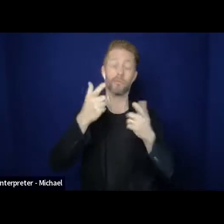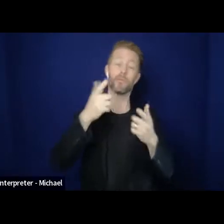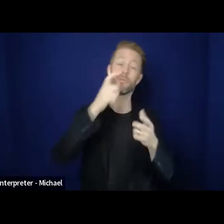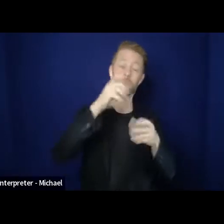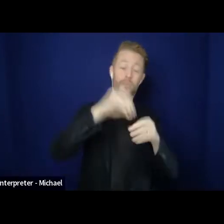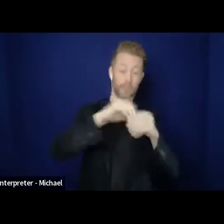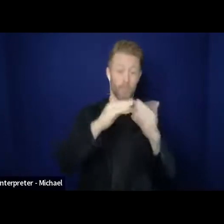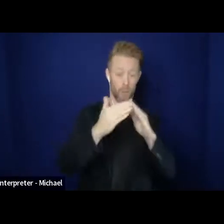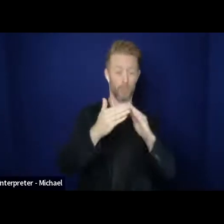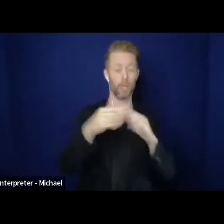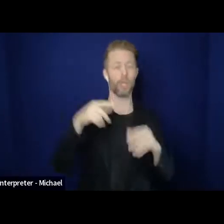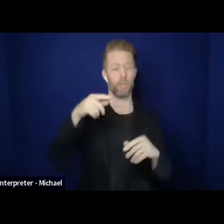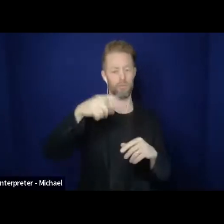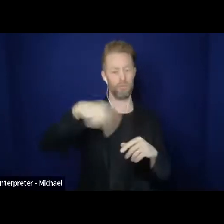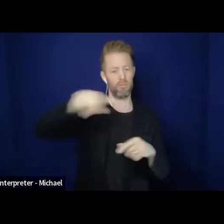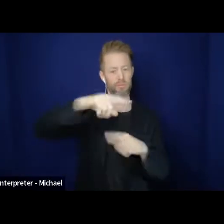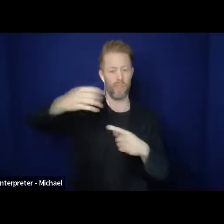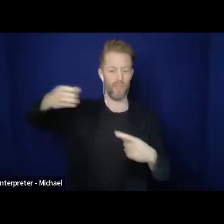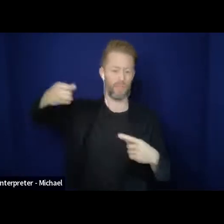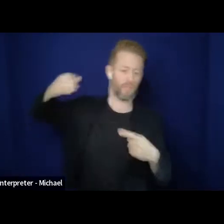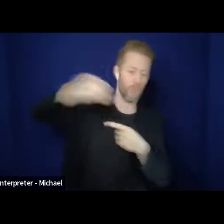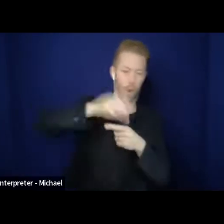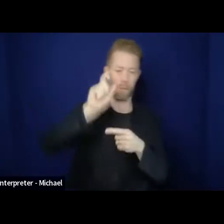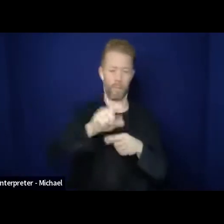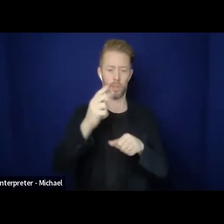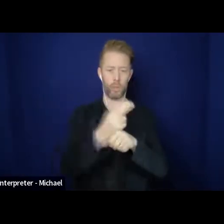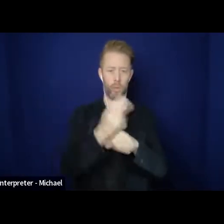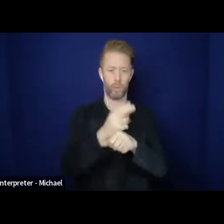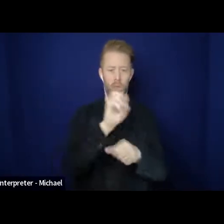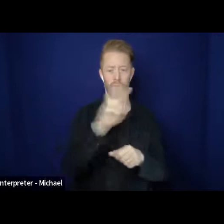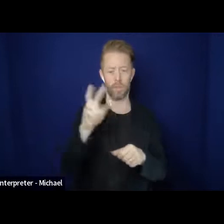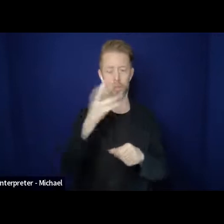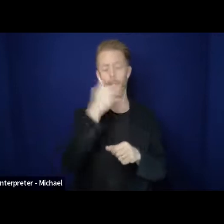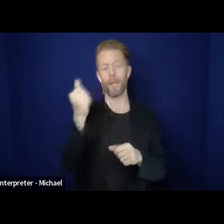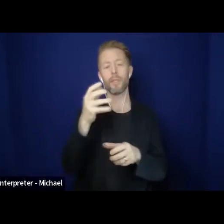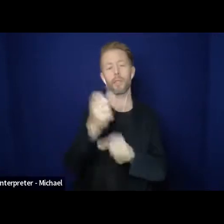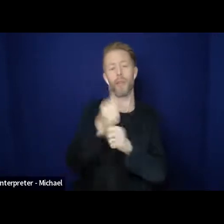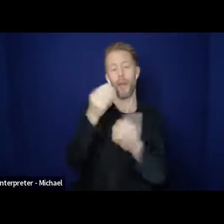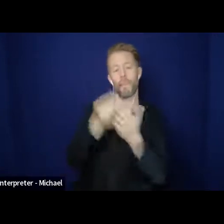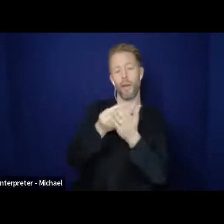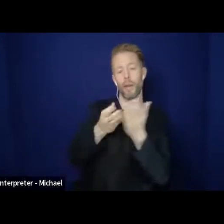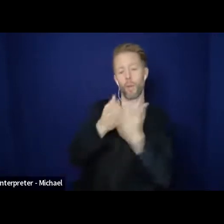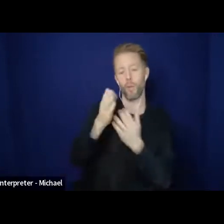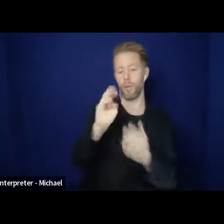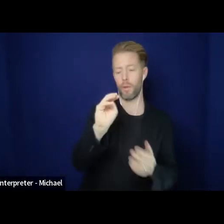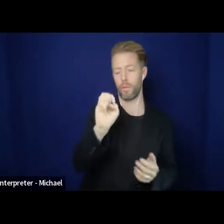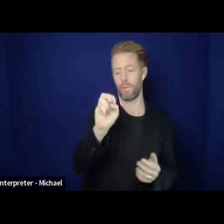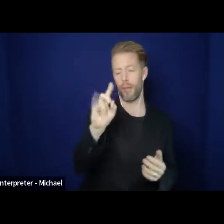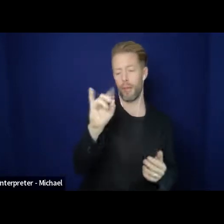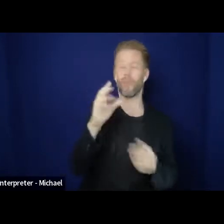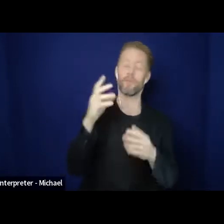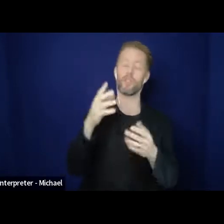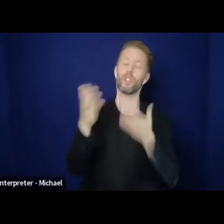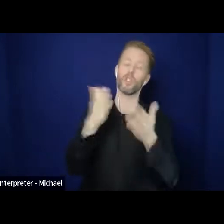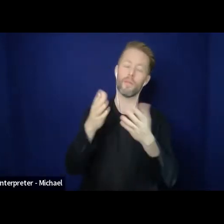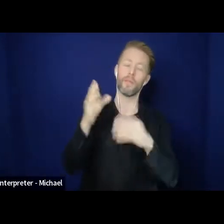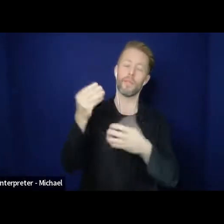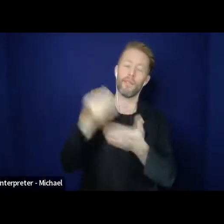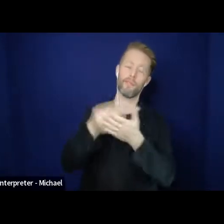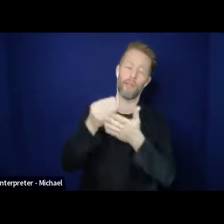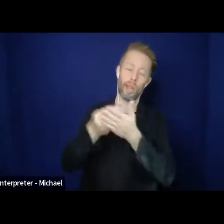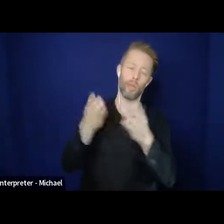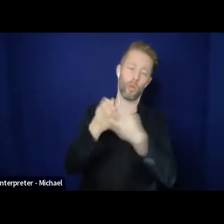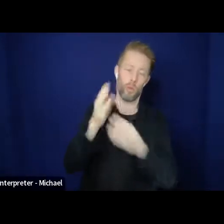are receiving Medicaid-funded services or they are working in a job where they are providing Medicaid-funded services for another disabled